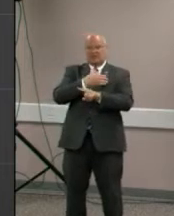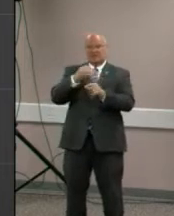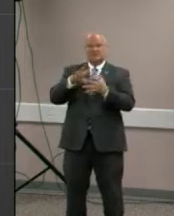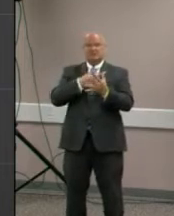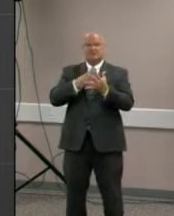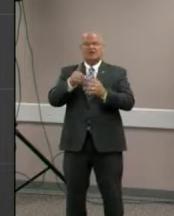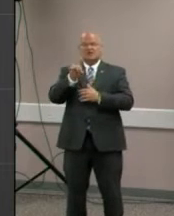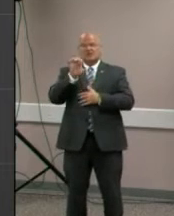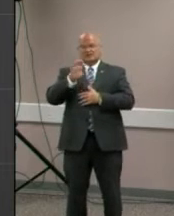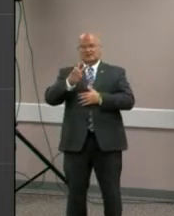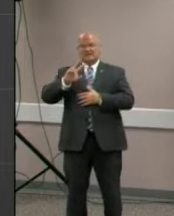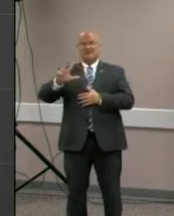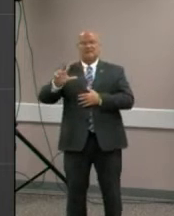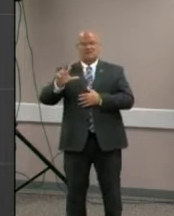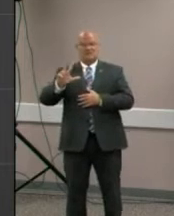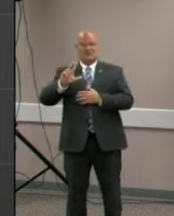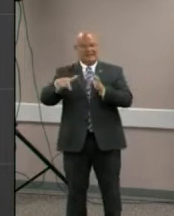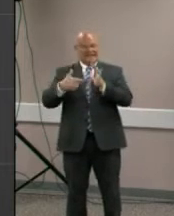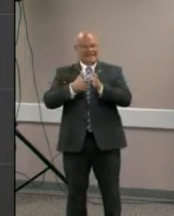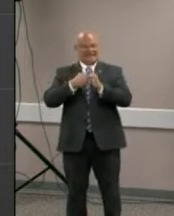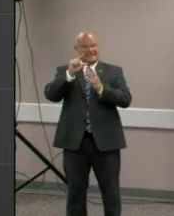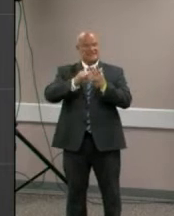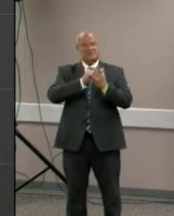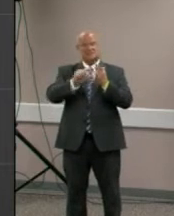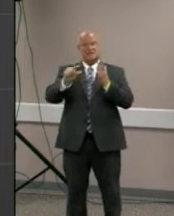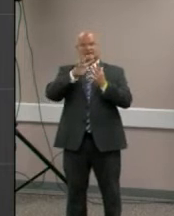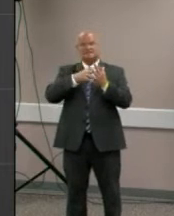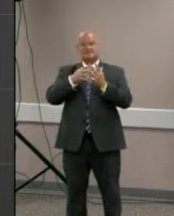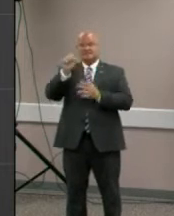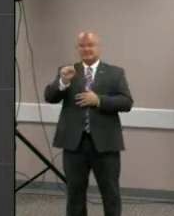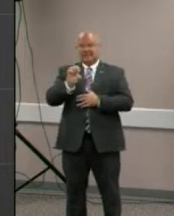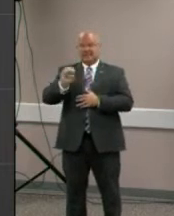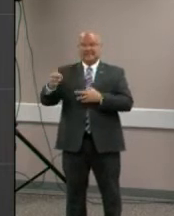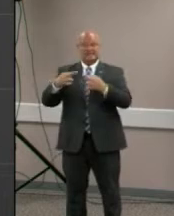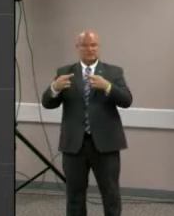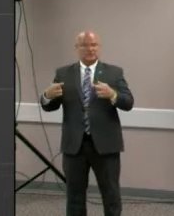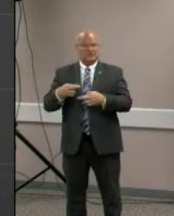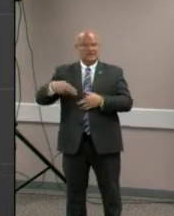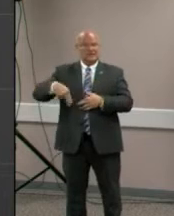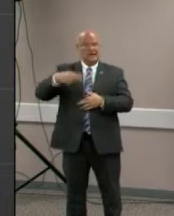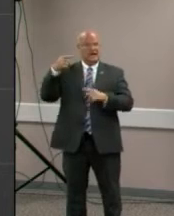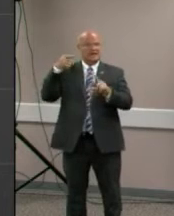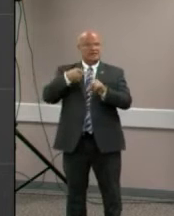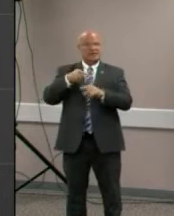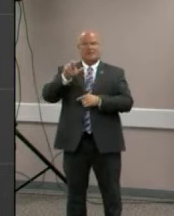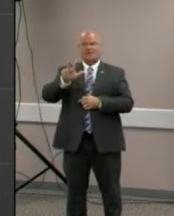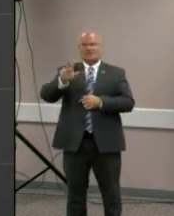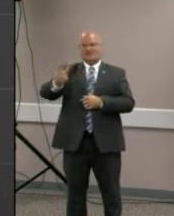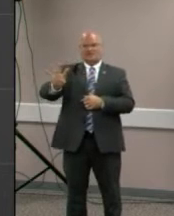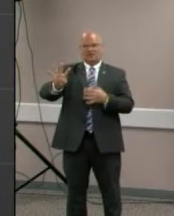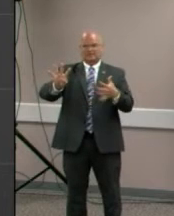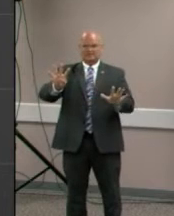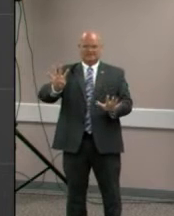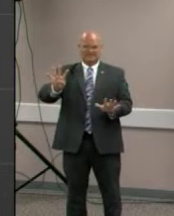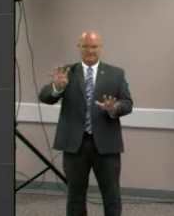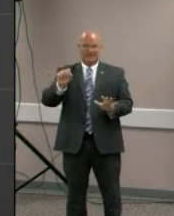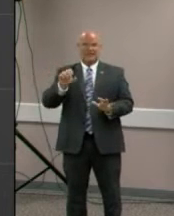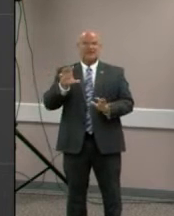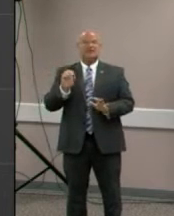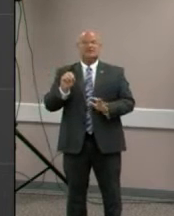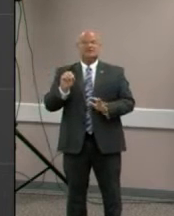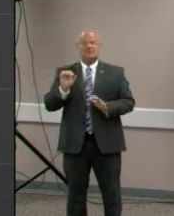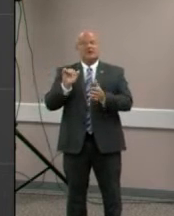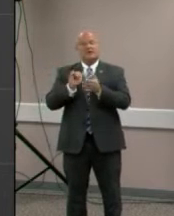up to 173, but this graph for southeast region, the highest point is 34. And